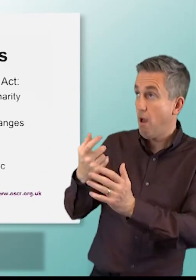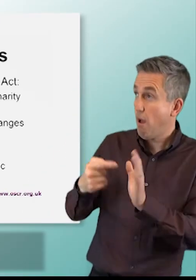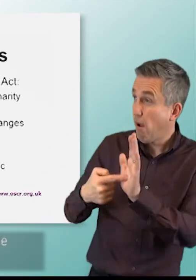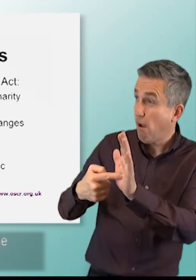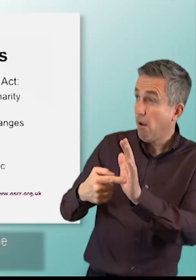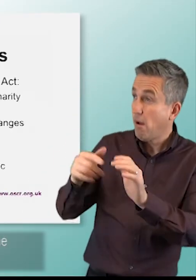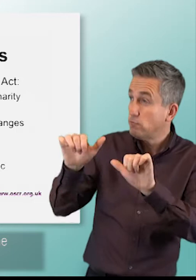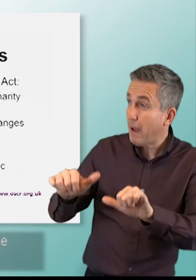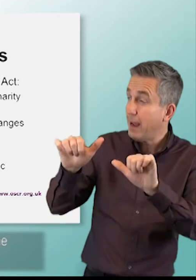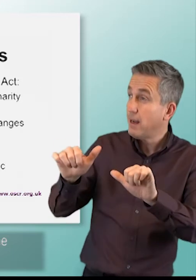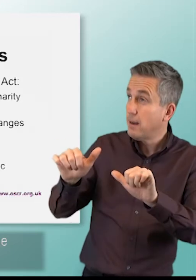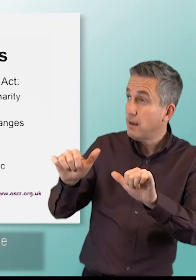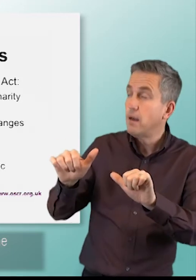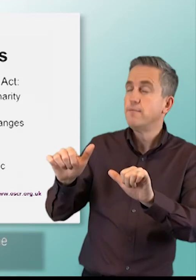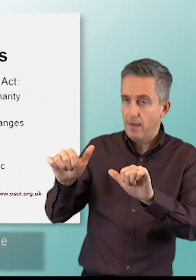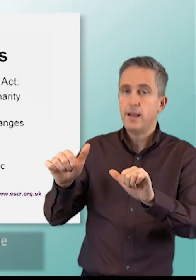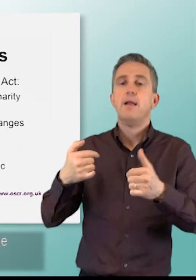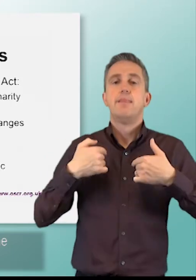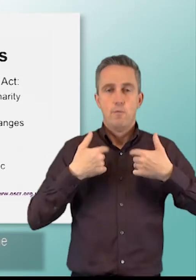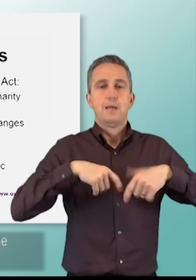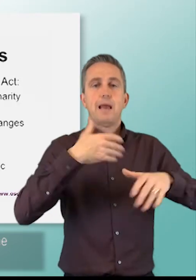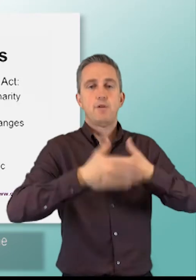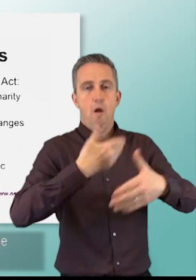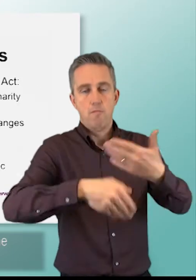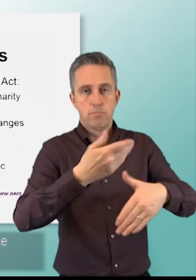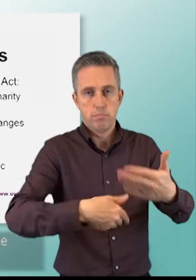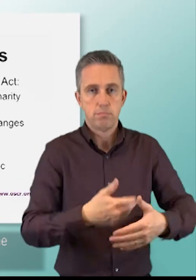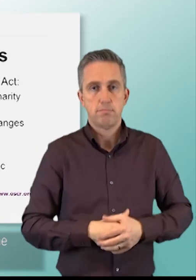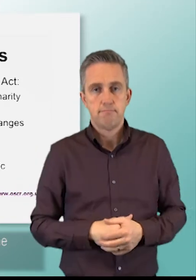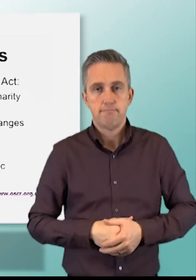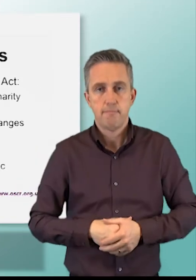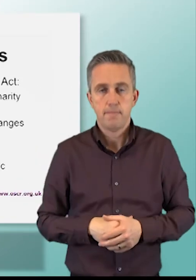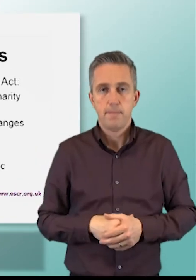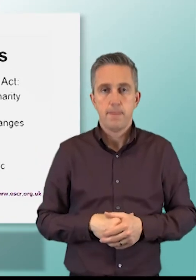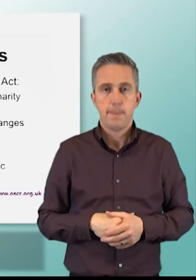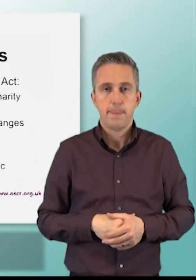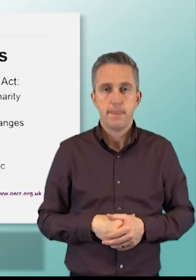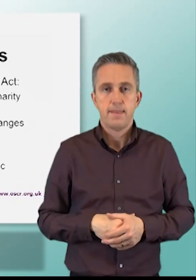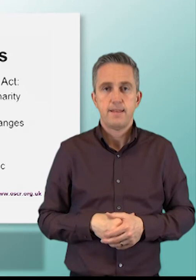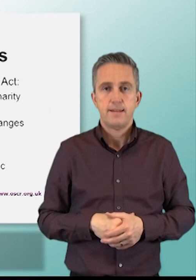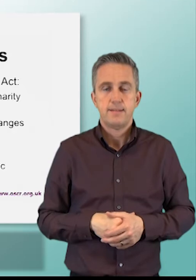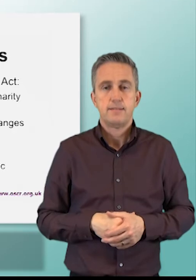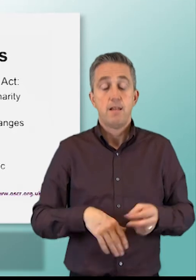seek consent. No matter how fantastic you think your new name might be or your new purposes might be, you need to come and ask us first.